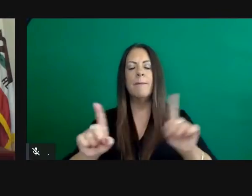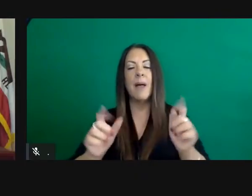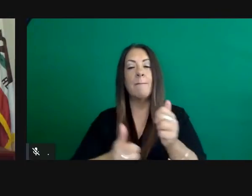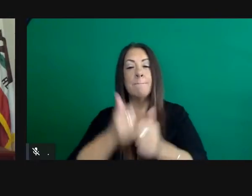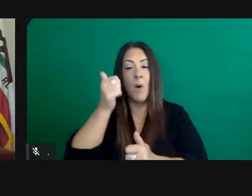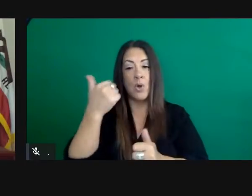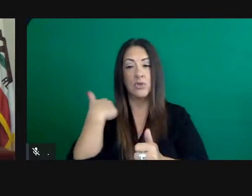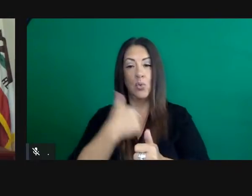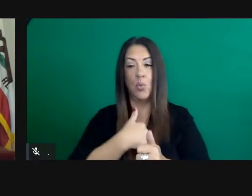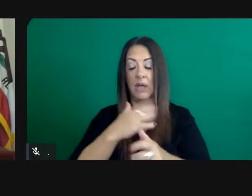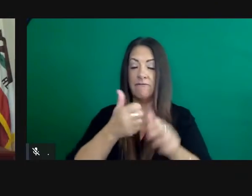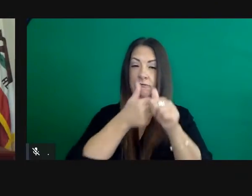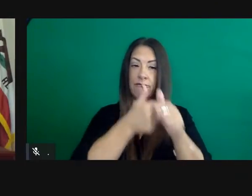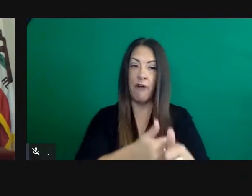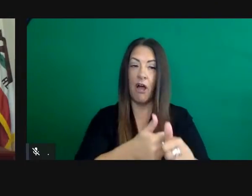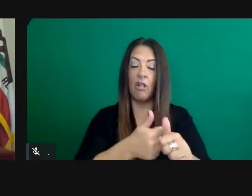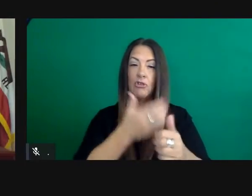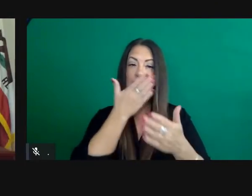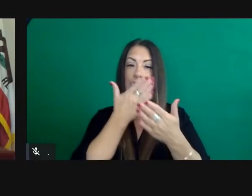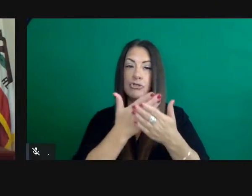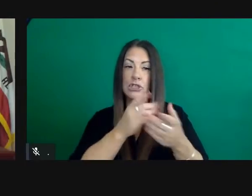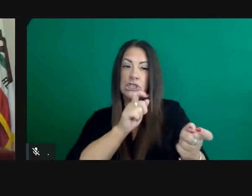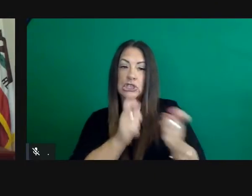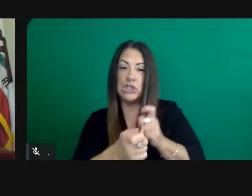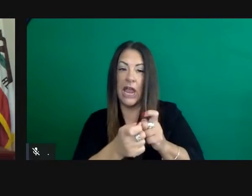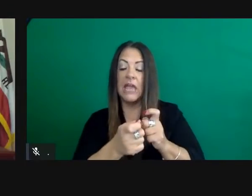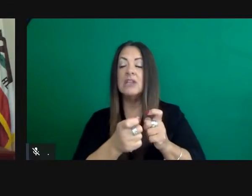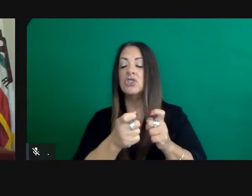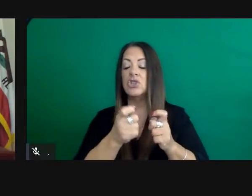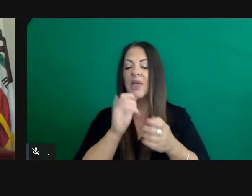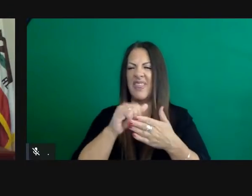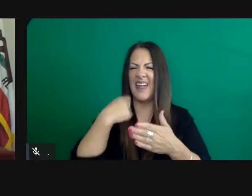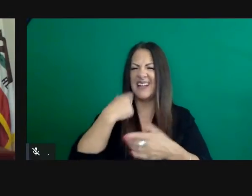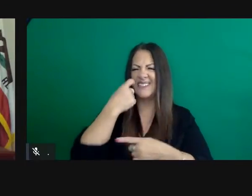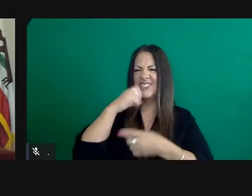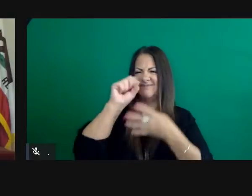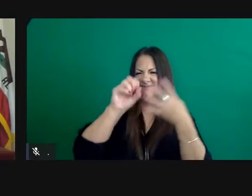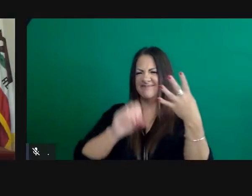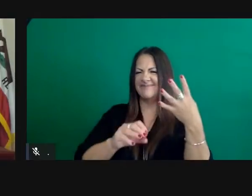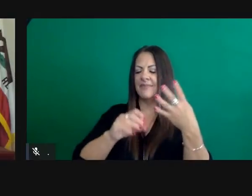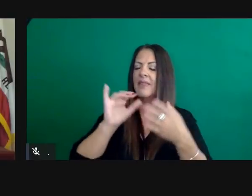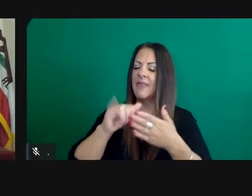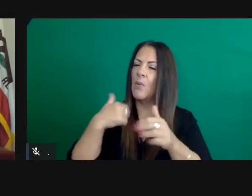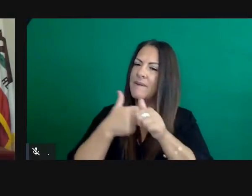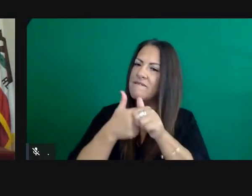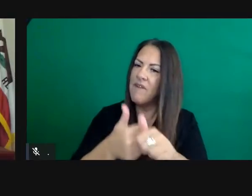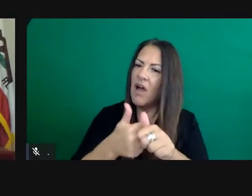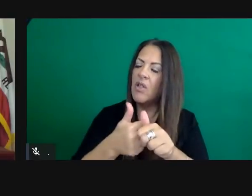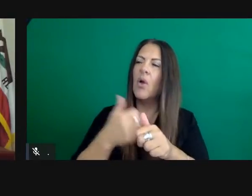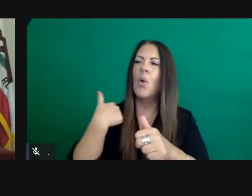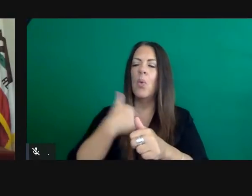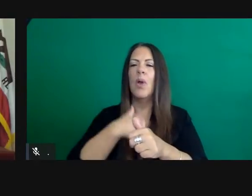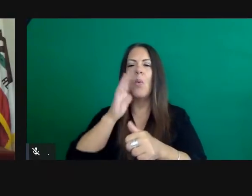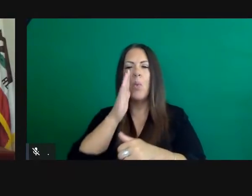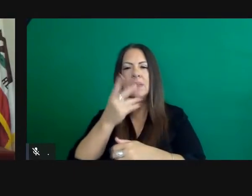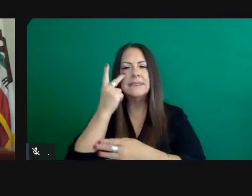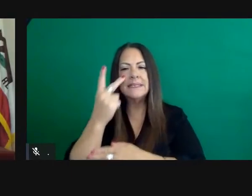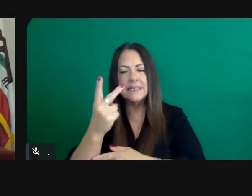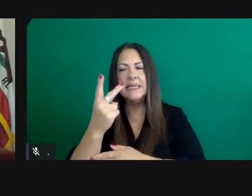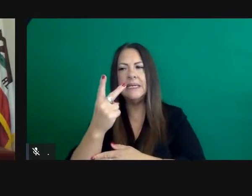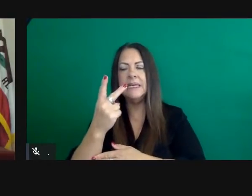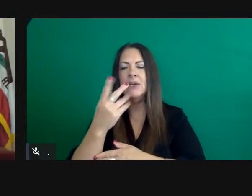can adopt to these behavior changes that we just discussed, and the more that becomes widespread around the